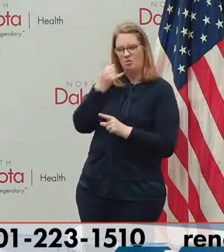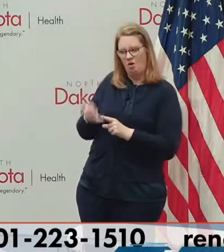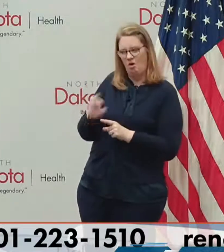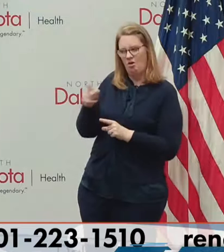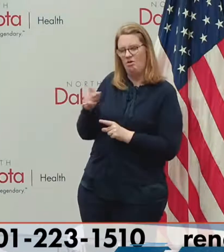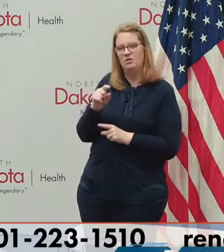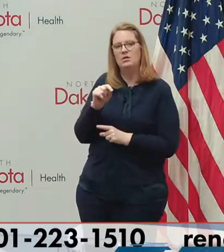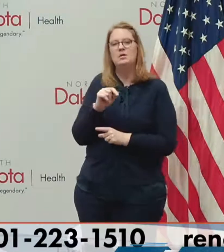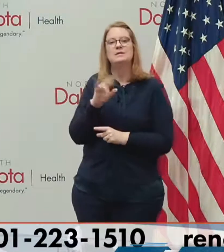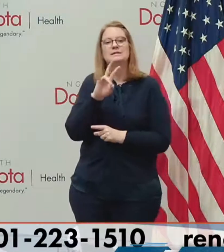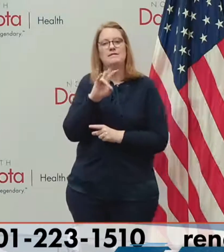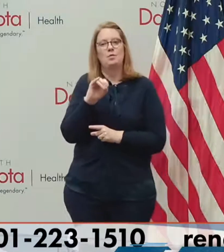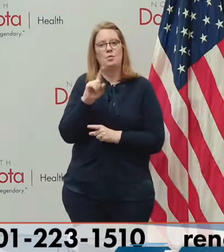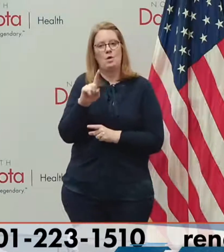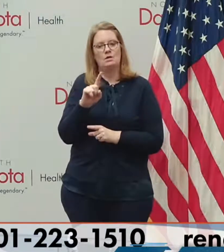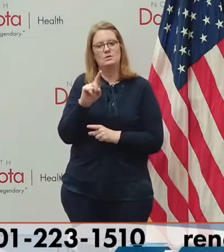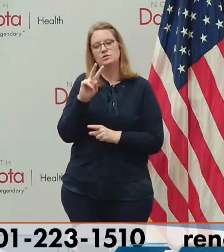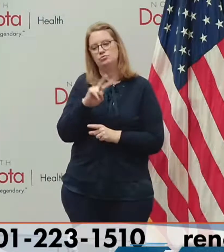at